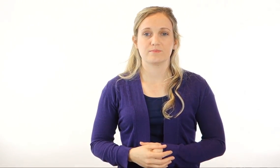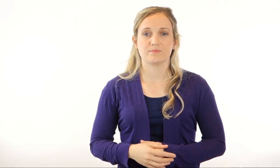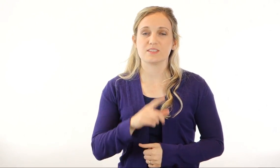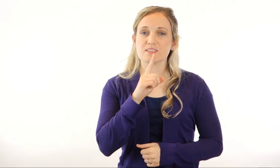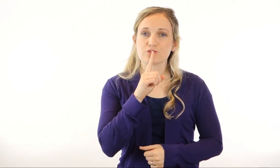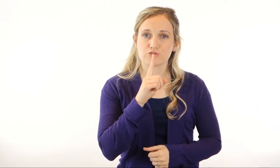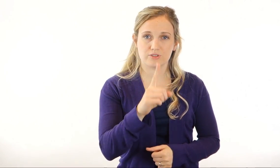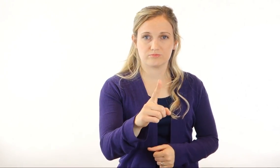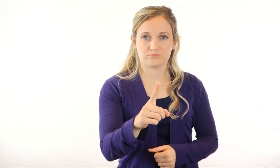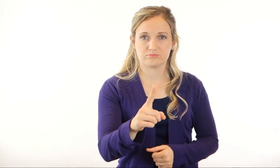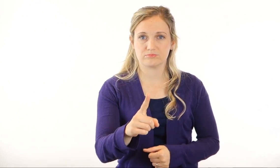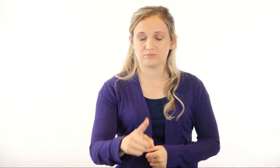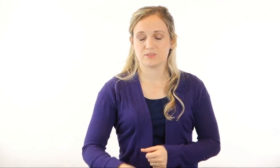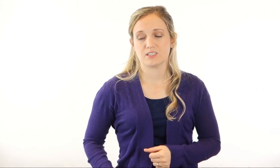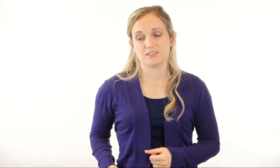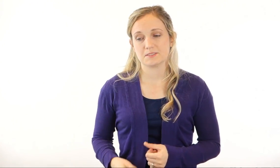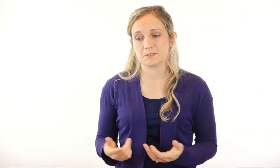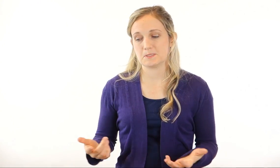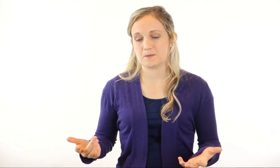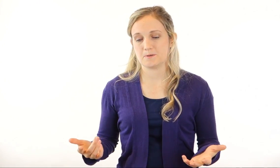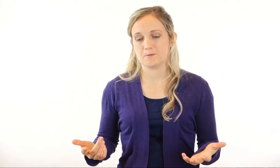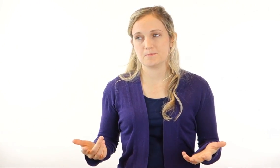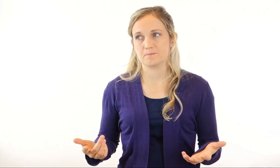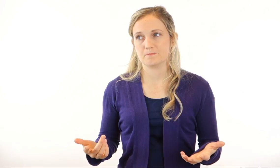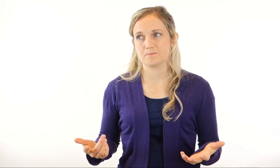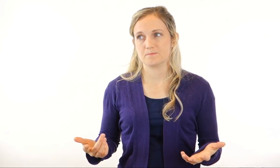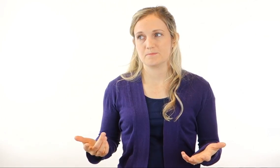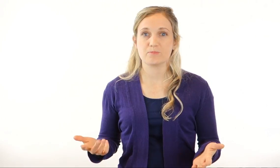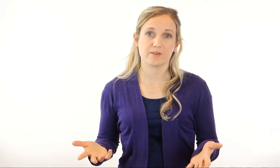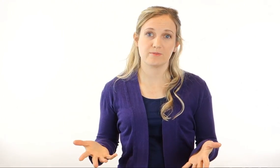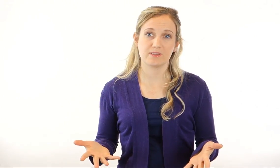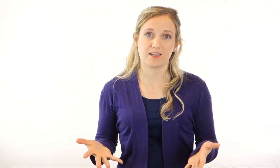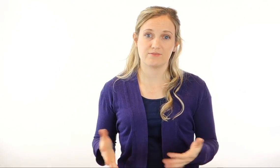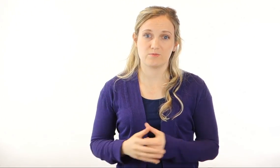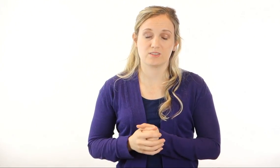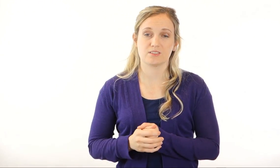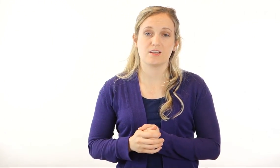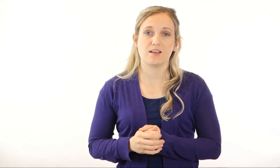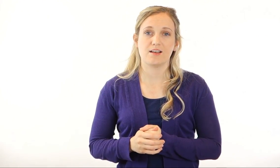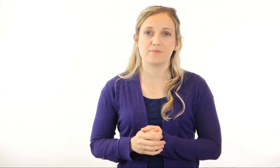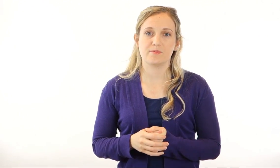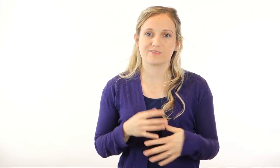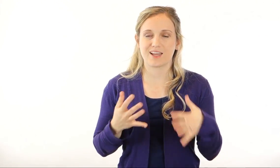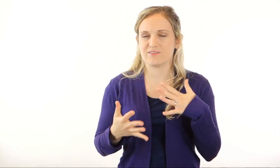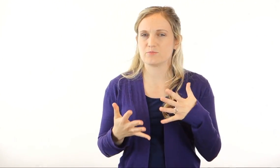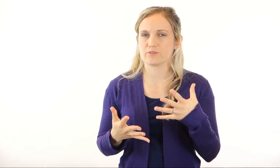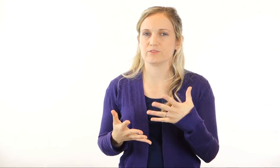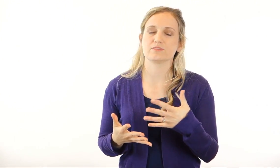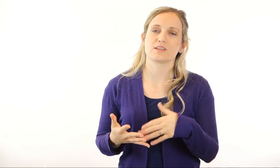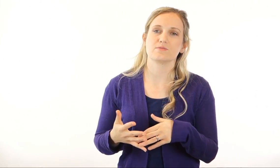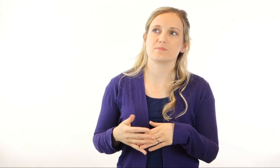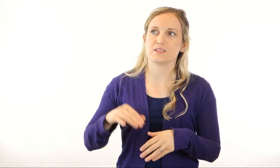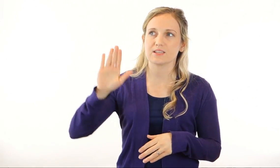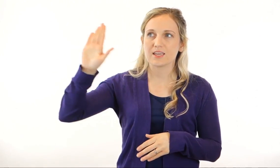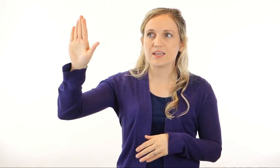But this is true. So you can play with that if you want. Kind of a more fluent sign would be like